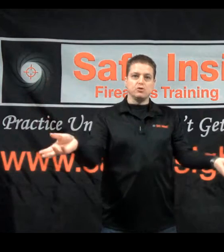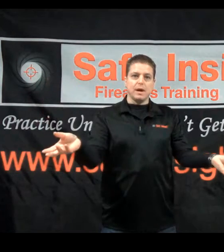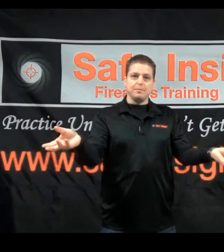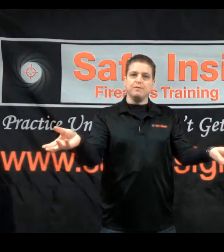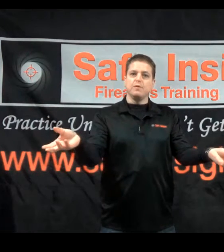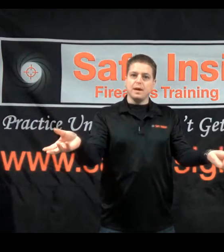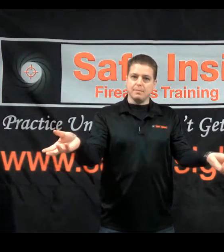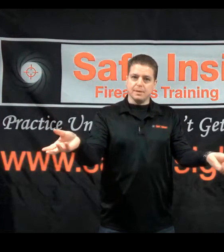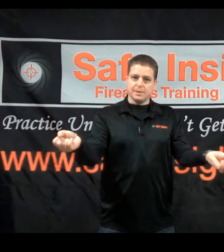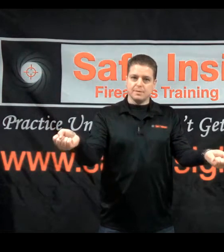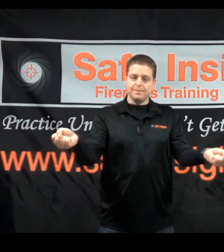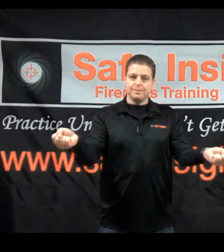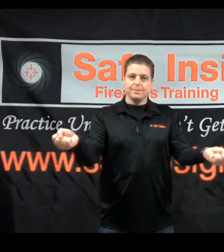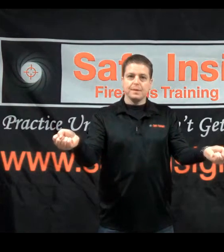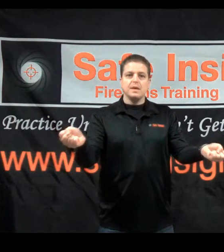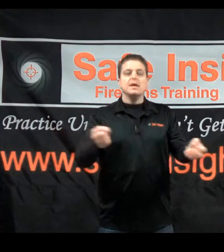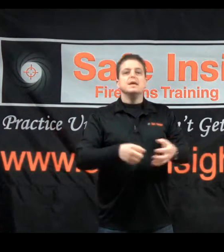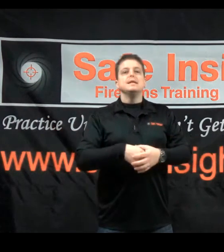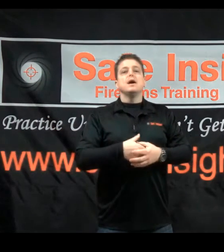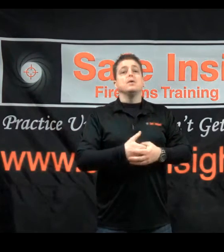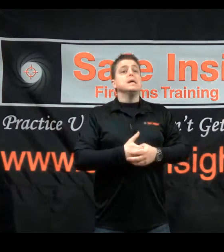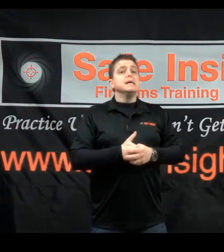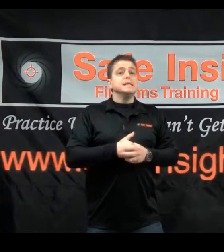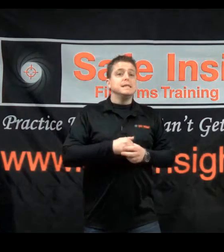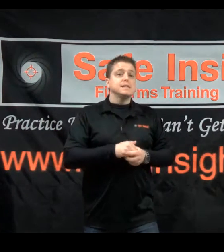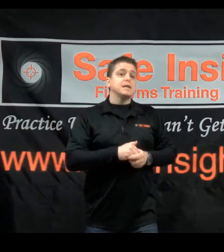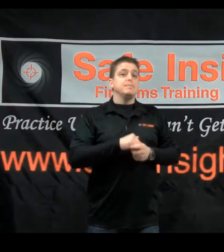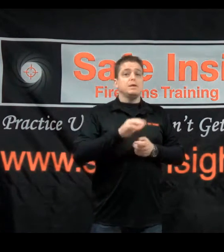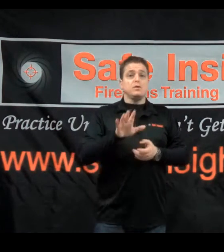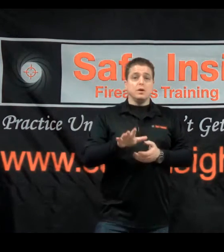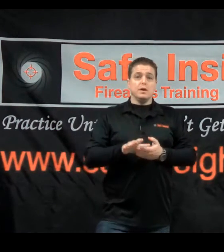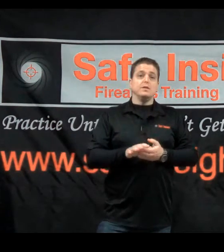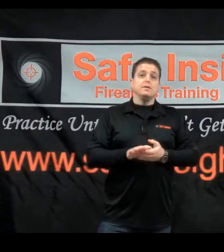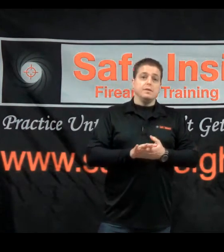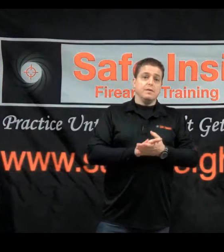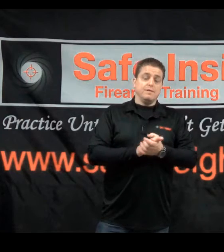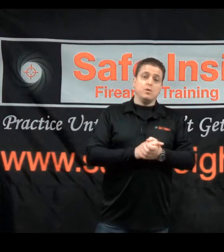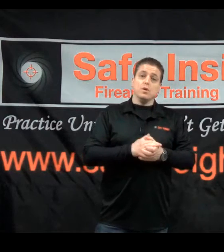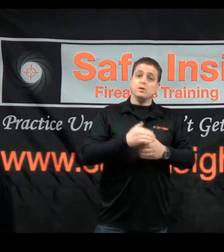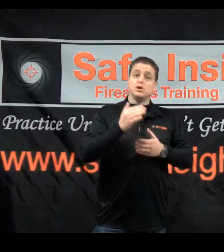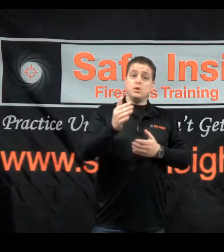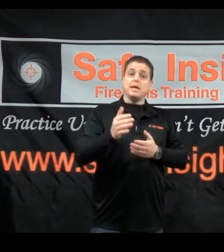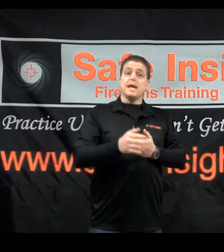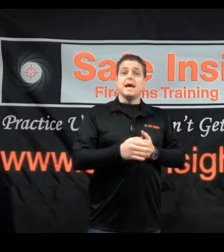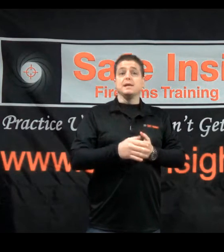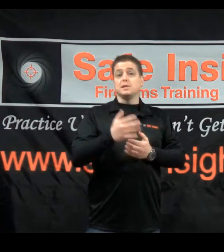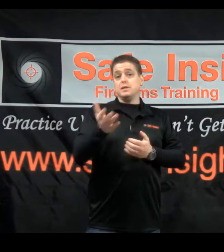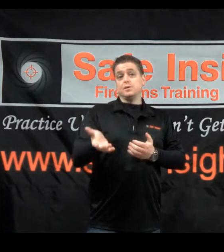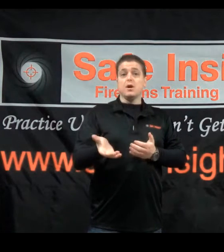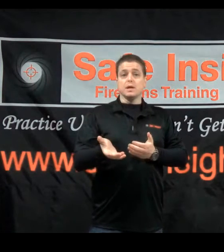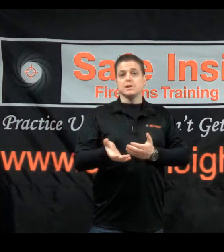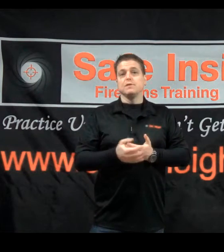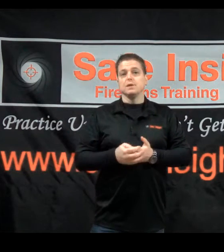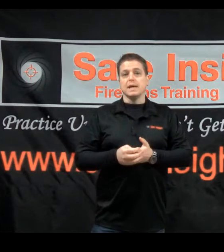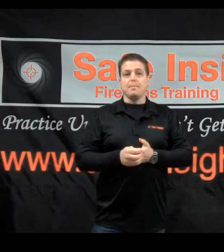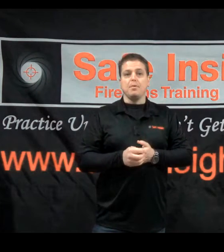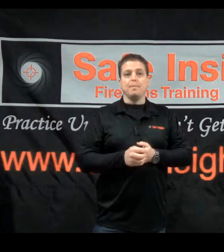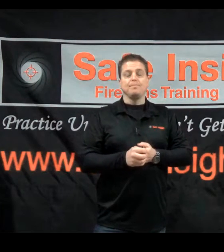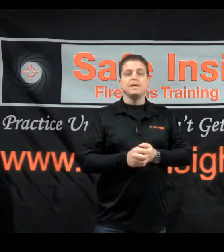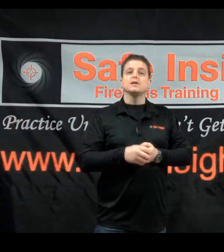shrapnel fragments. Now, this can be good for shooting at steel targets, for example, because when